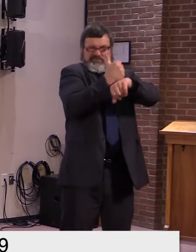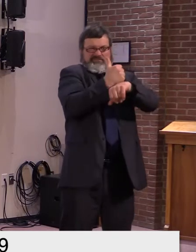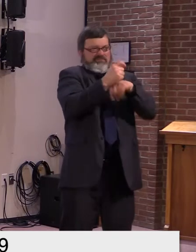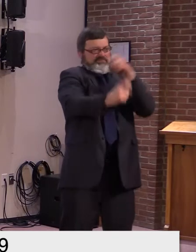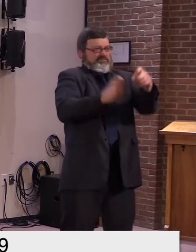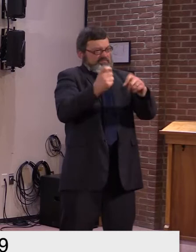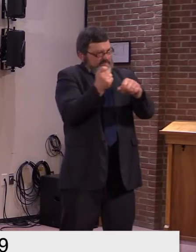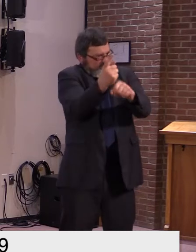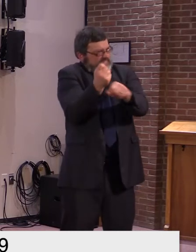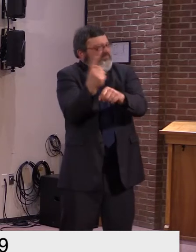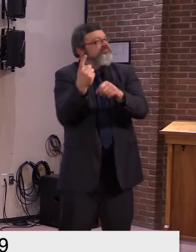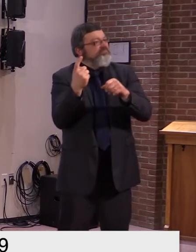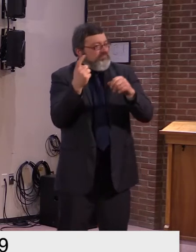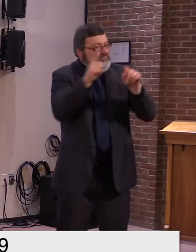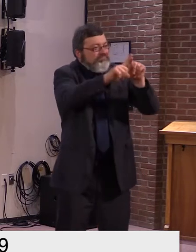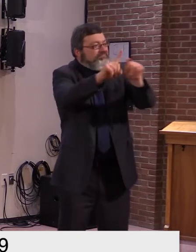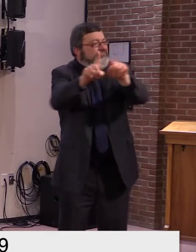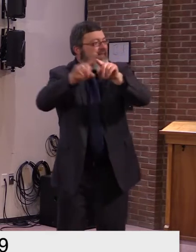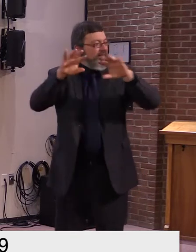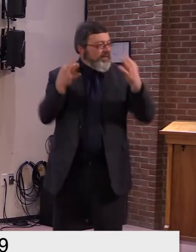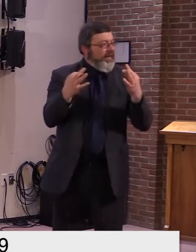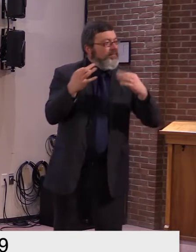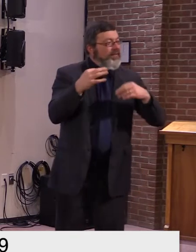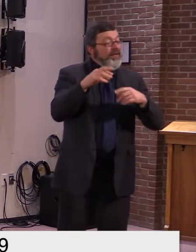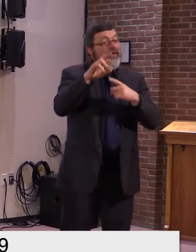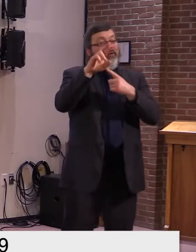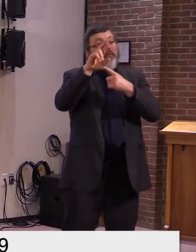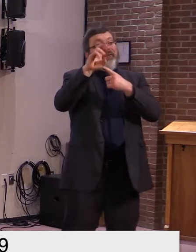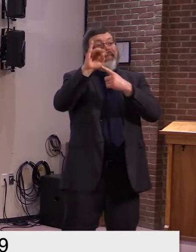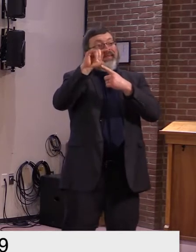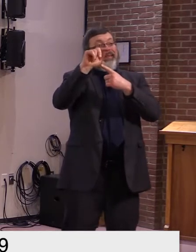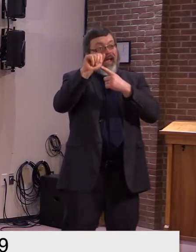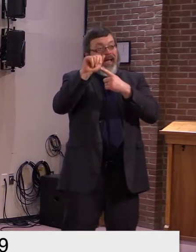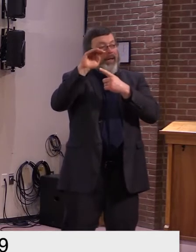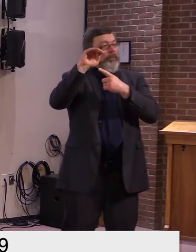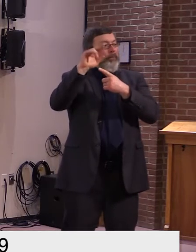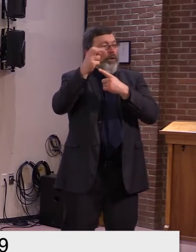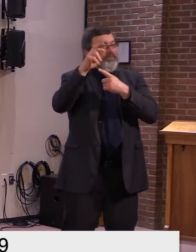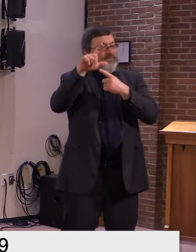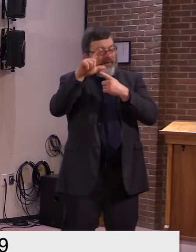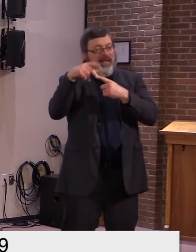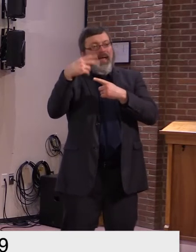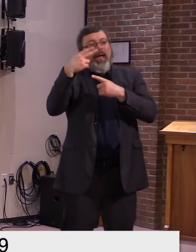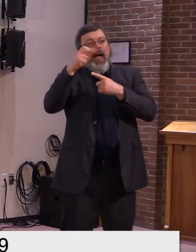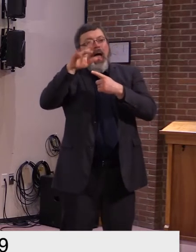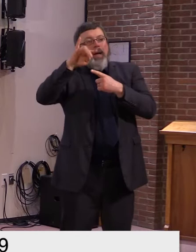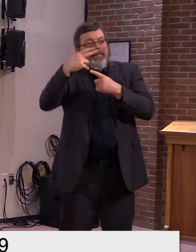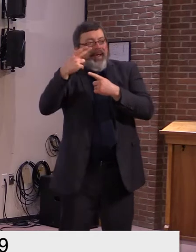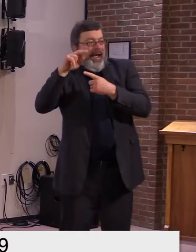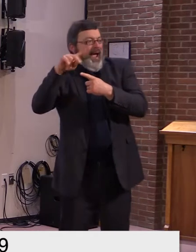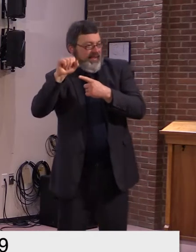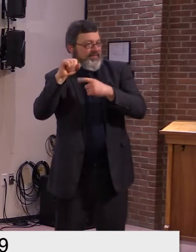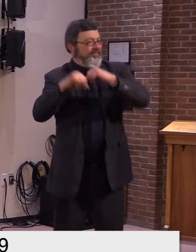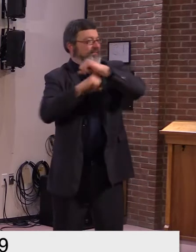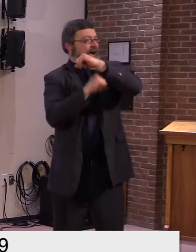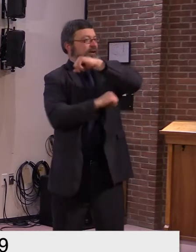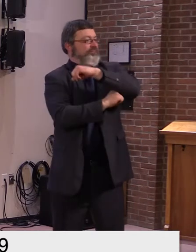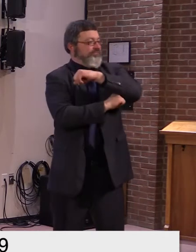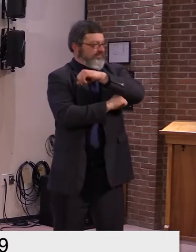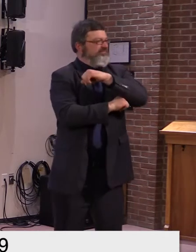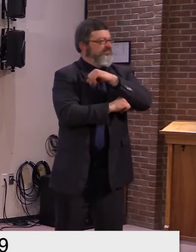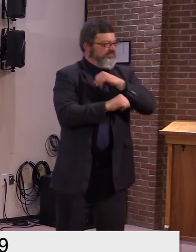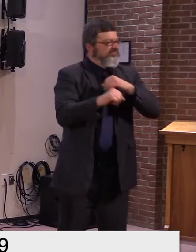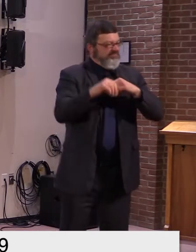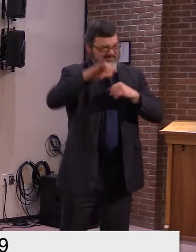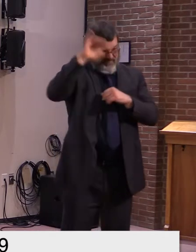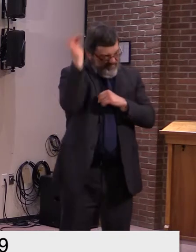Foundation, to make sure kids get presents during the holiday season, as well as food and school supplies.